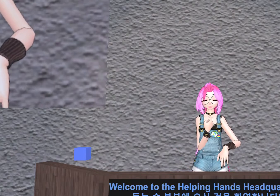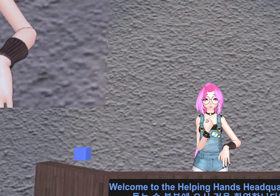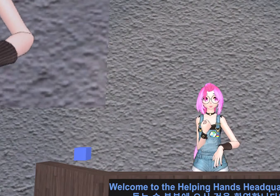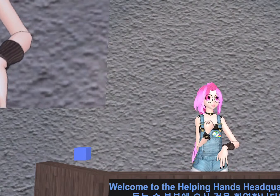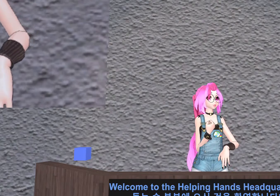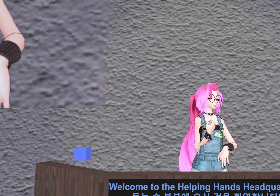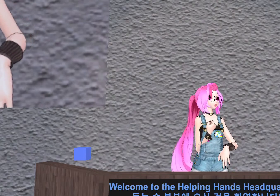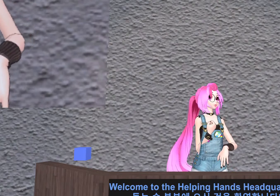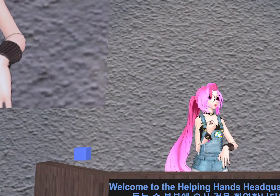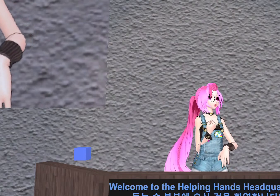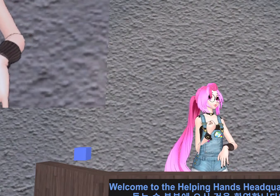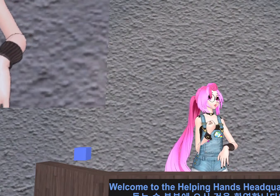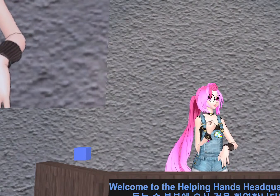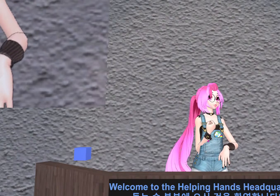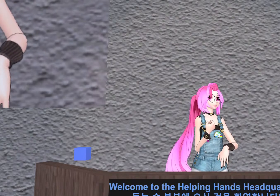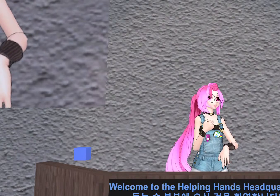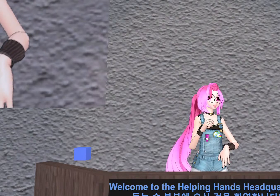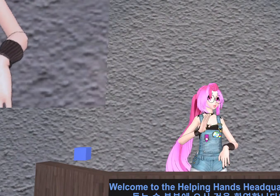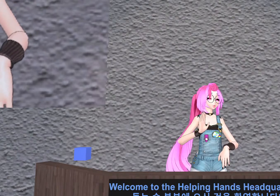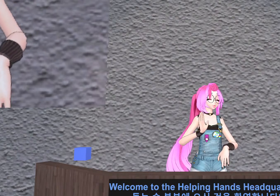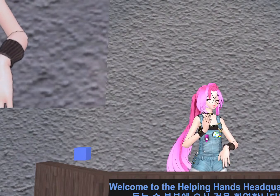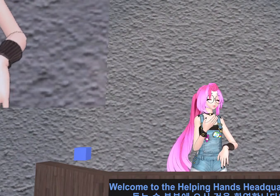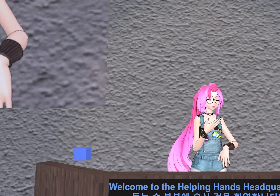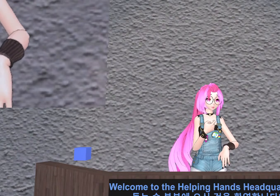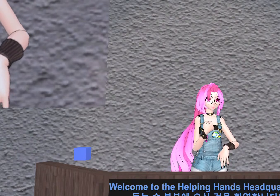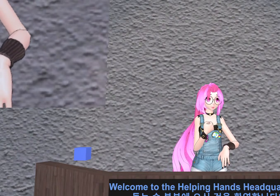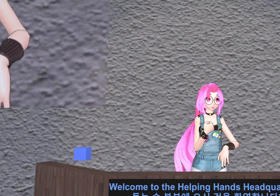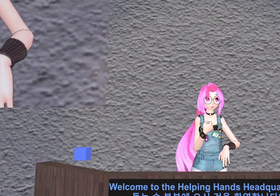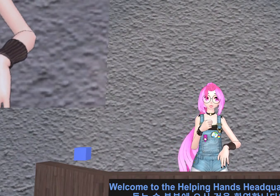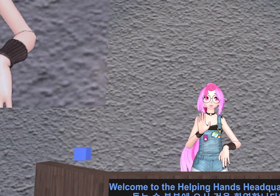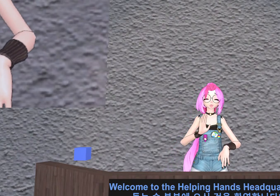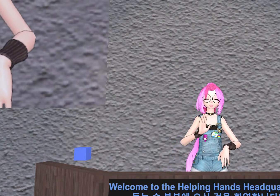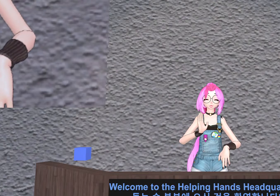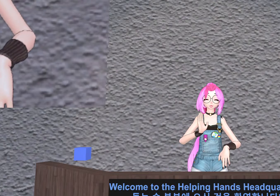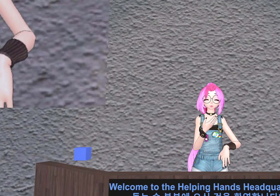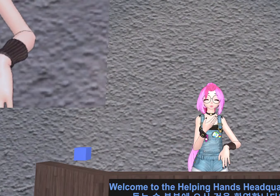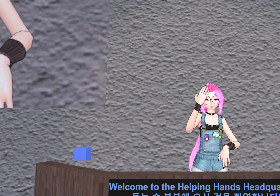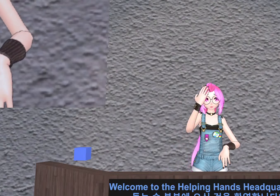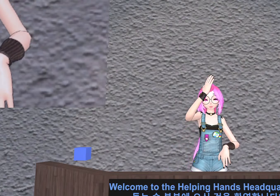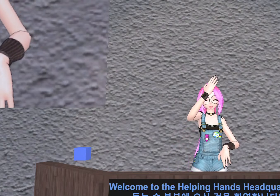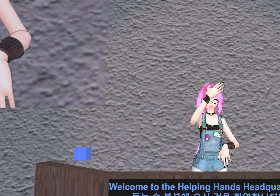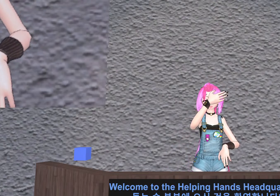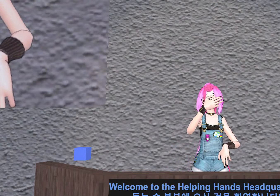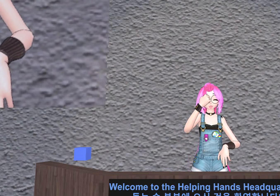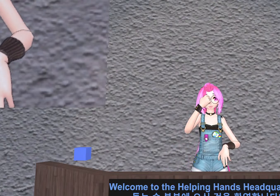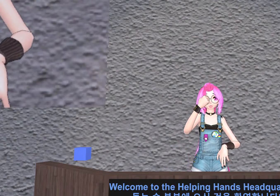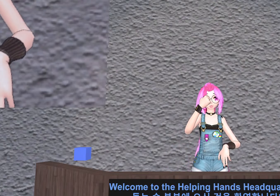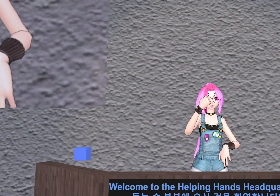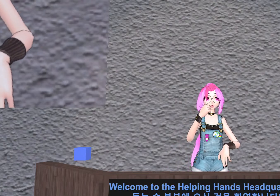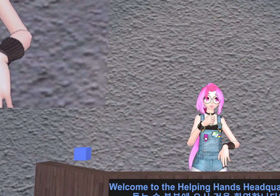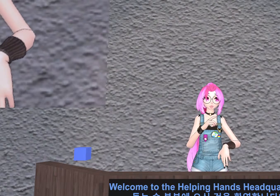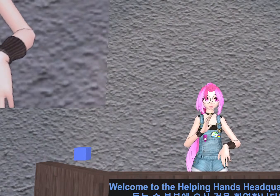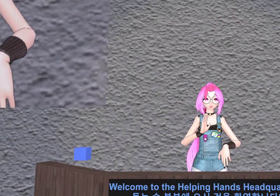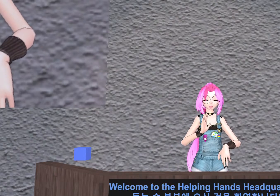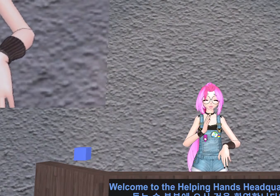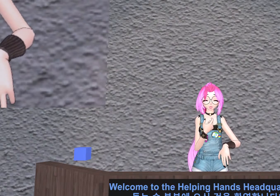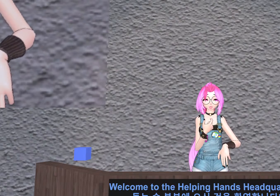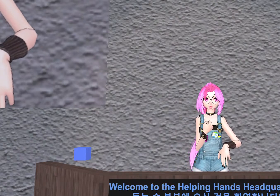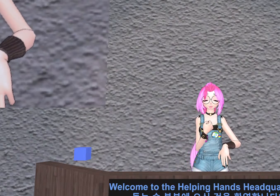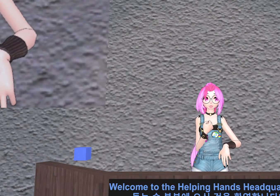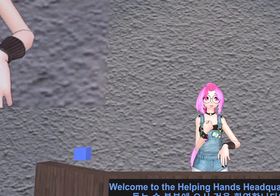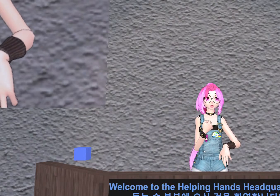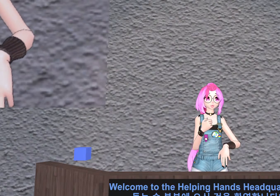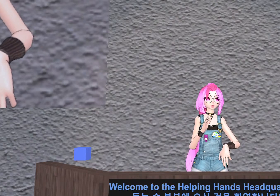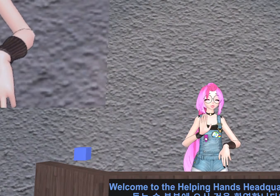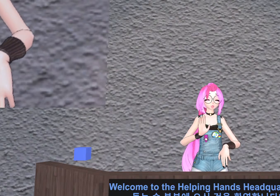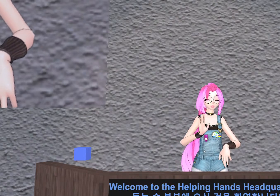hand and twisting inwards to a closed, like this. It's that same sort of motion of